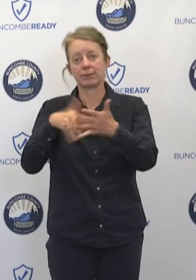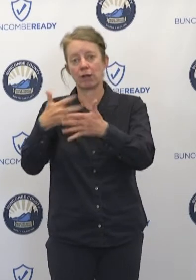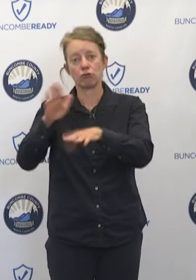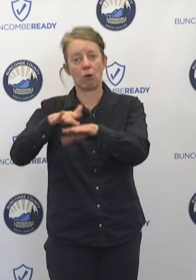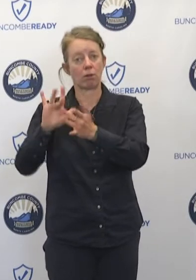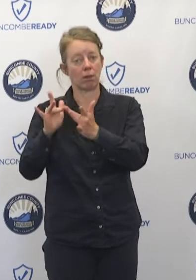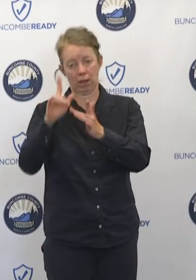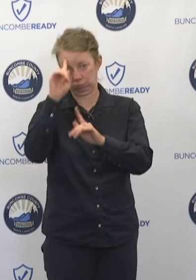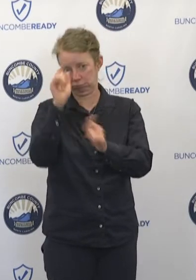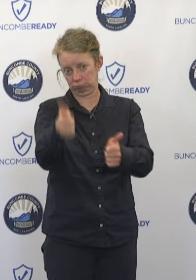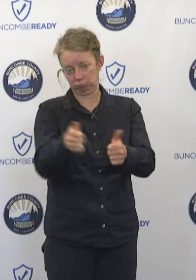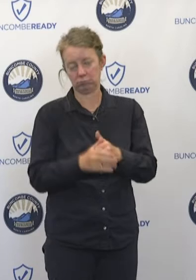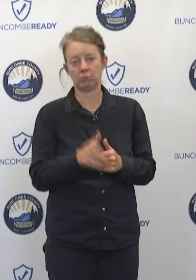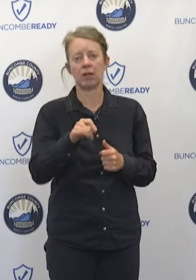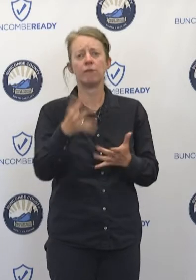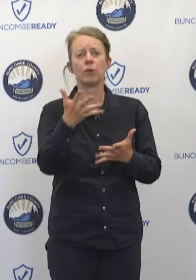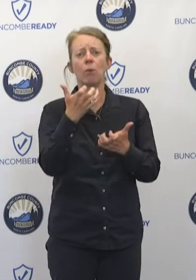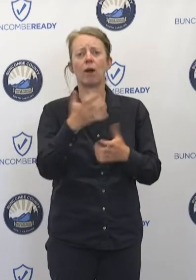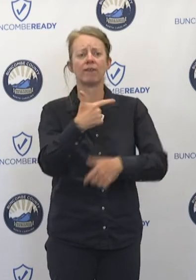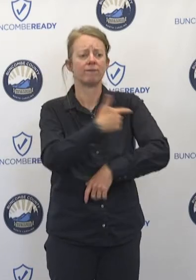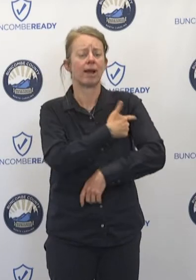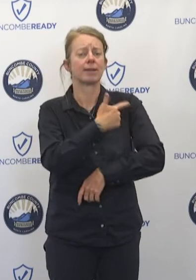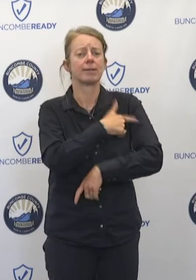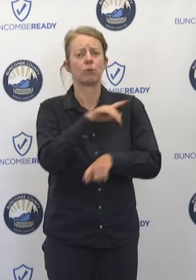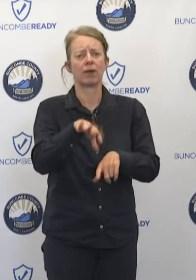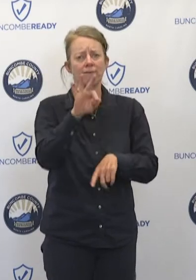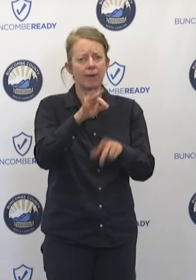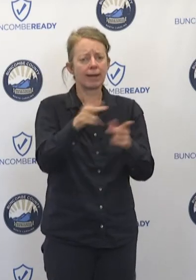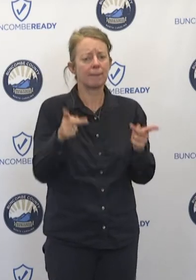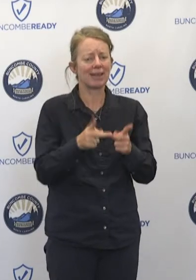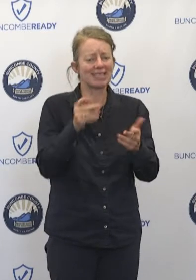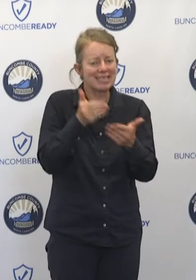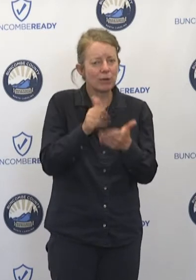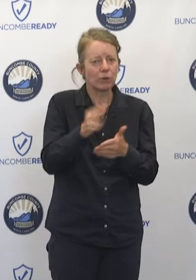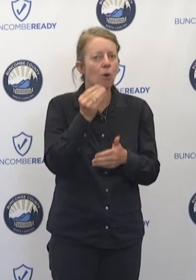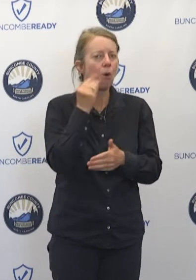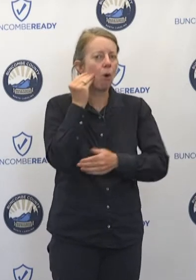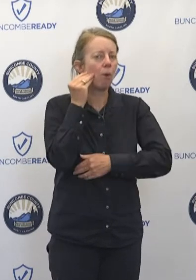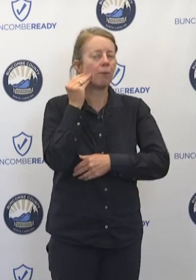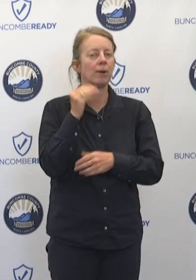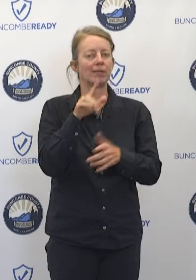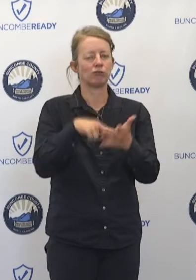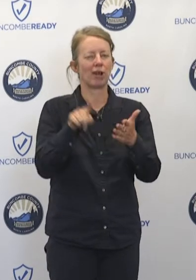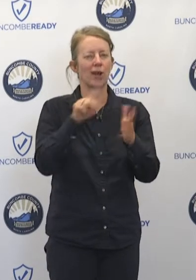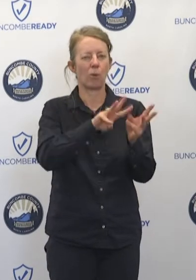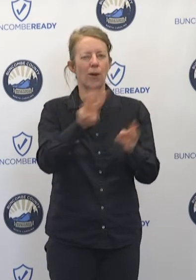Those interested in a vaccine can also locate a vaccine provider near them by checking out